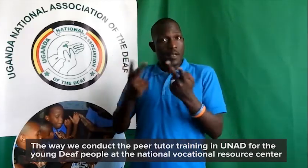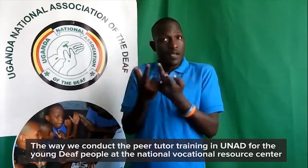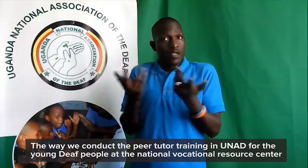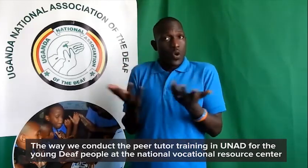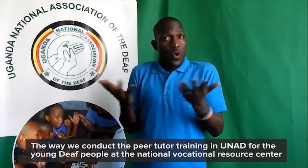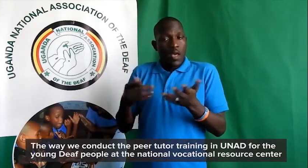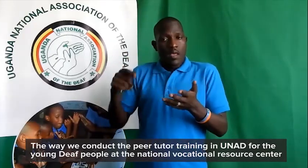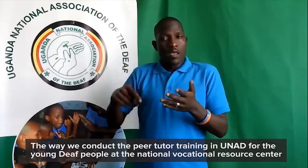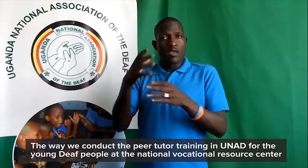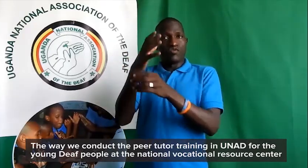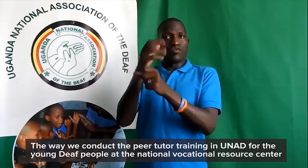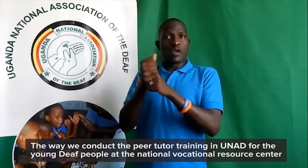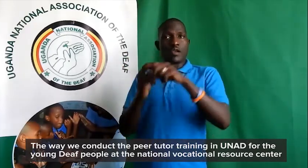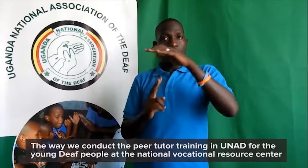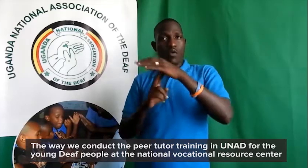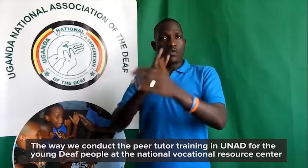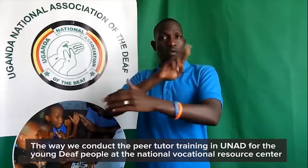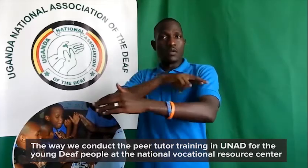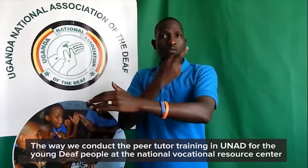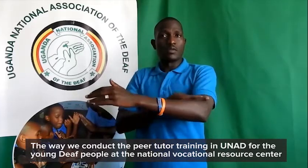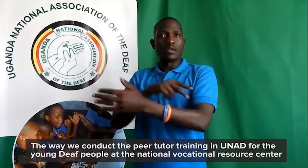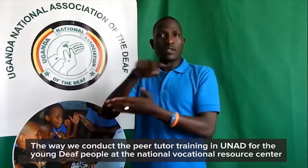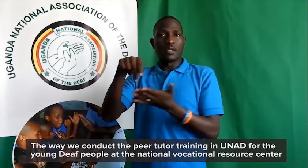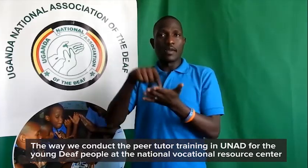at Uganda National Vocational Resource Center